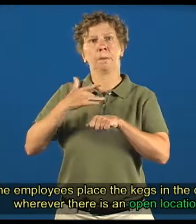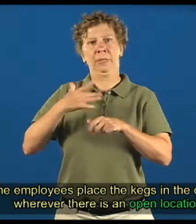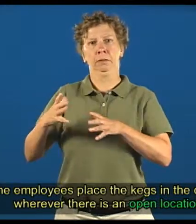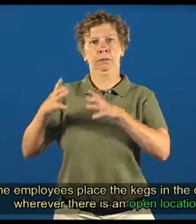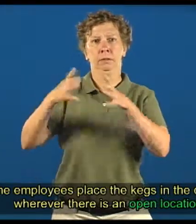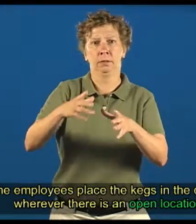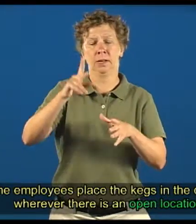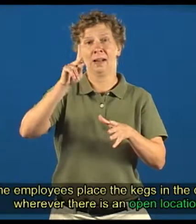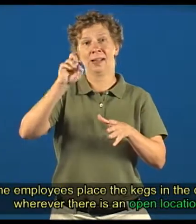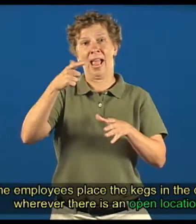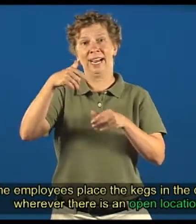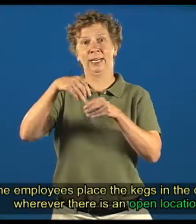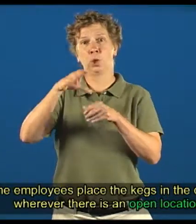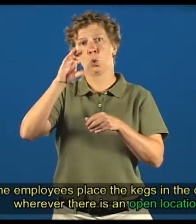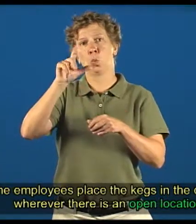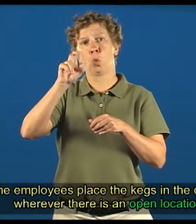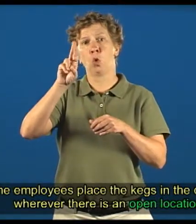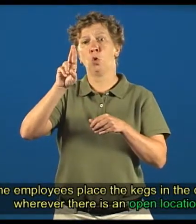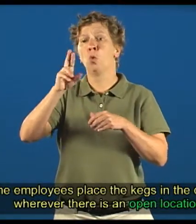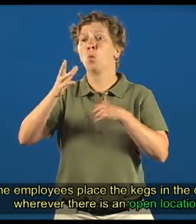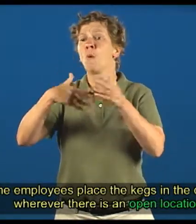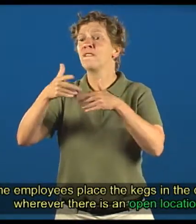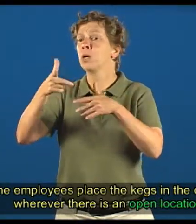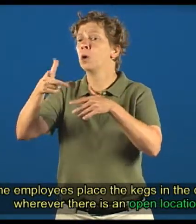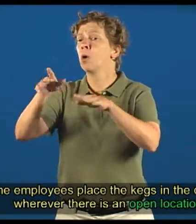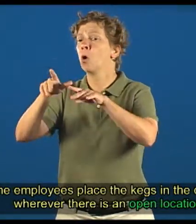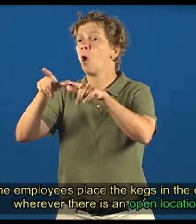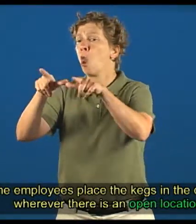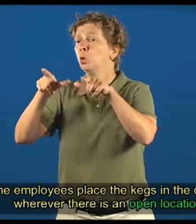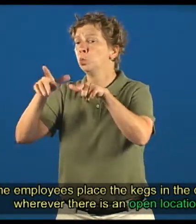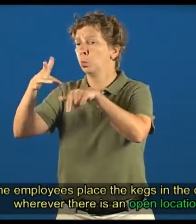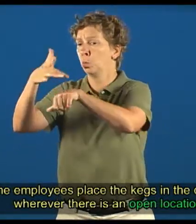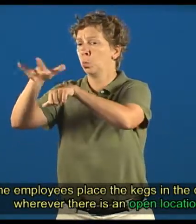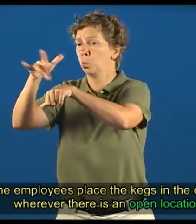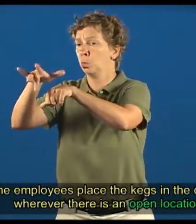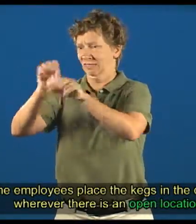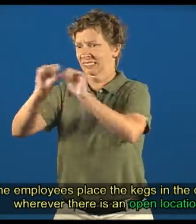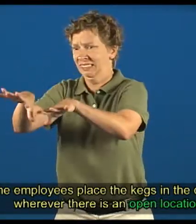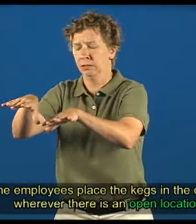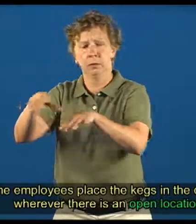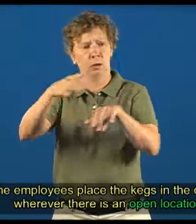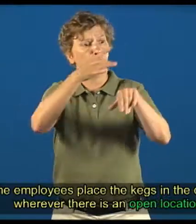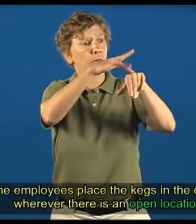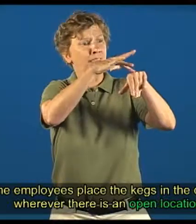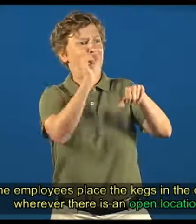The employees place the kegs in the cooler wherever there's an open location.